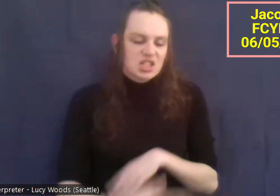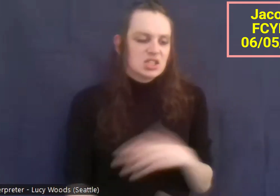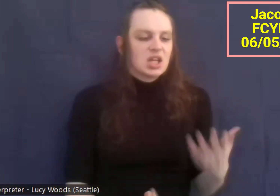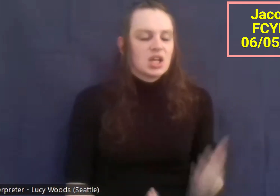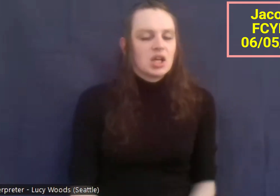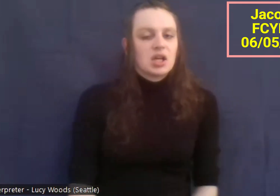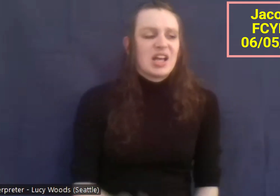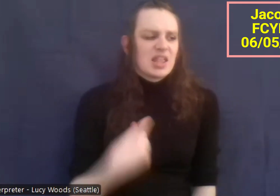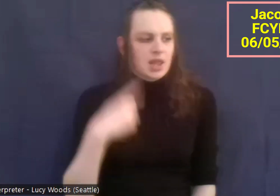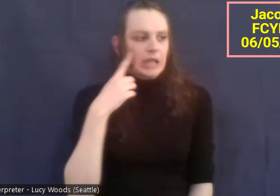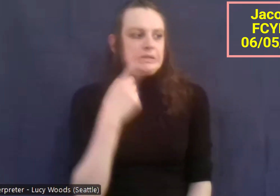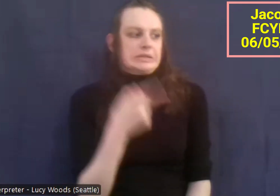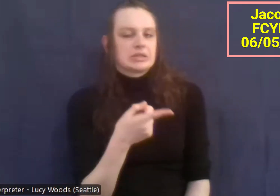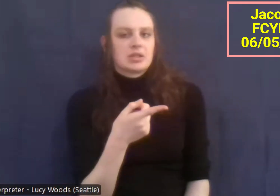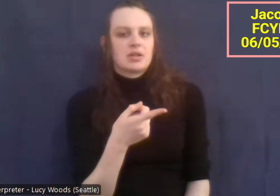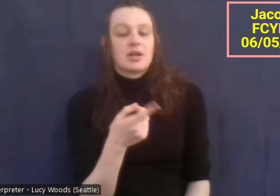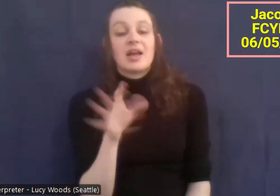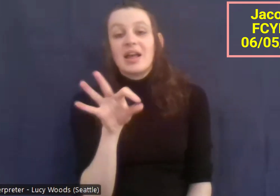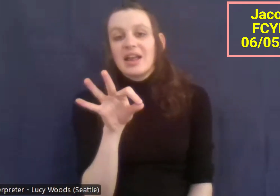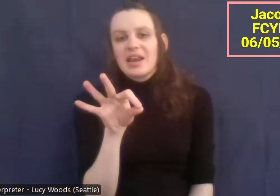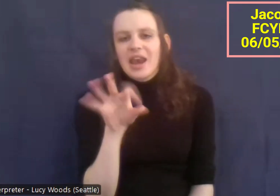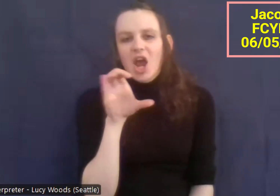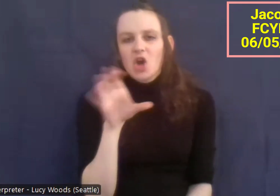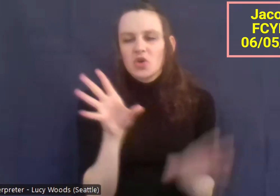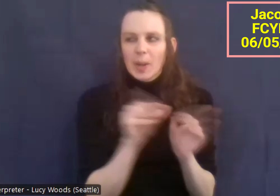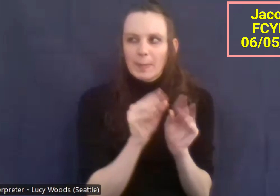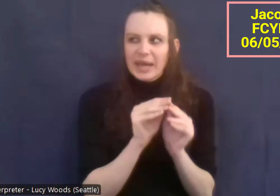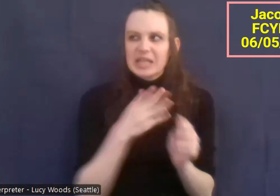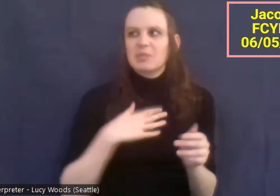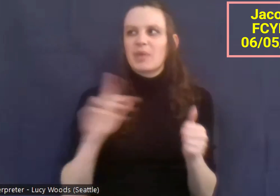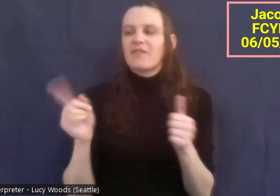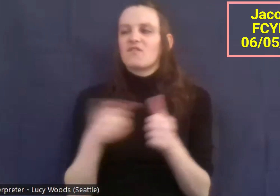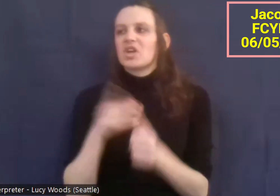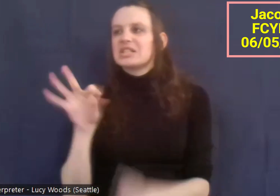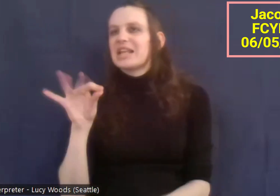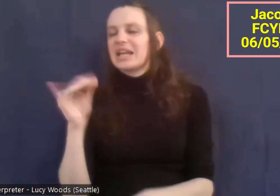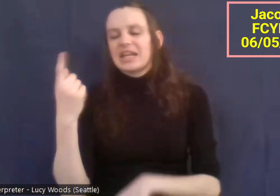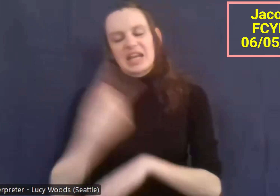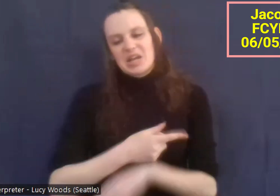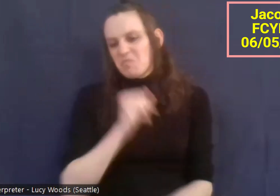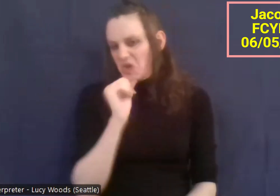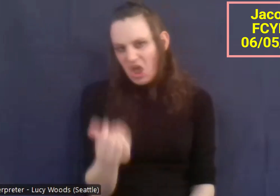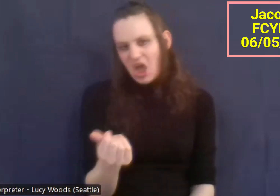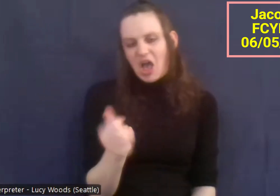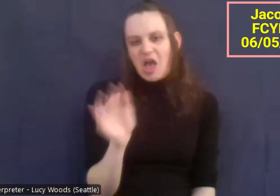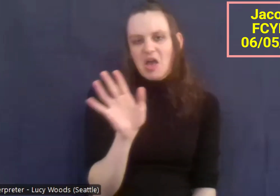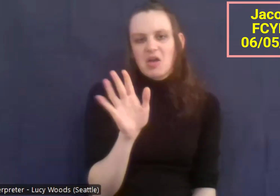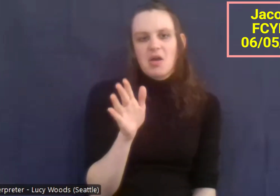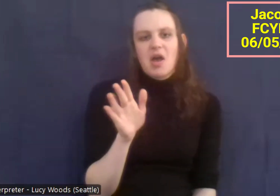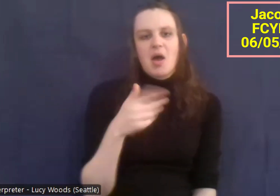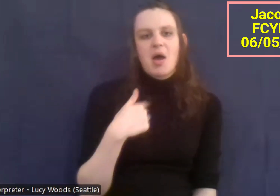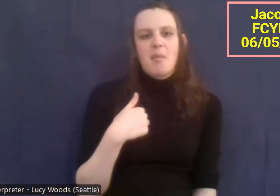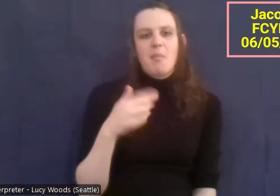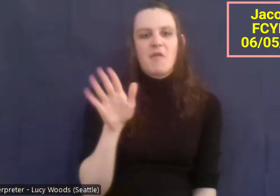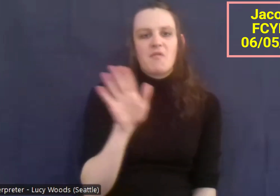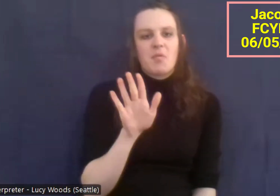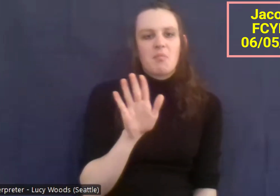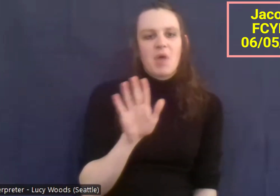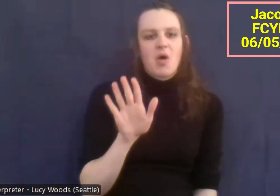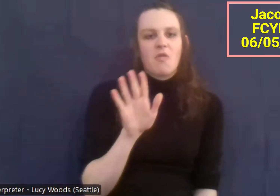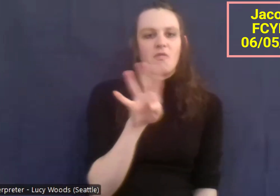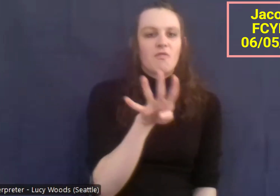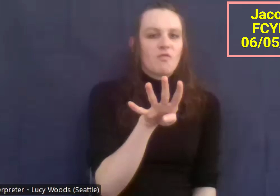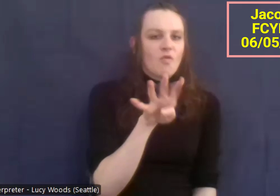I didn't make 900 meetings in my first 90 days, but it was somewhere around 400. You know, the gift of